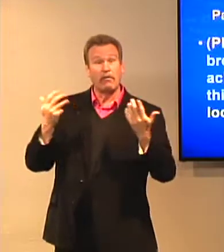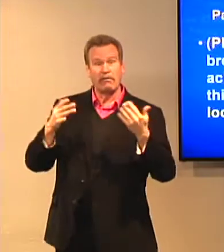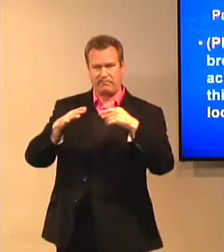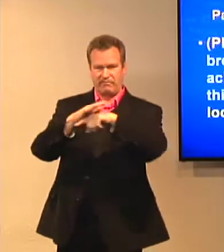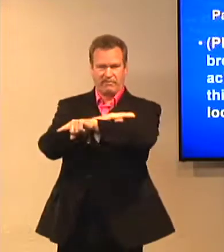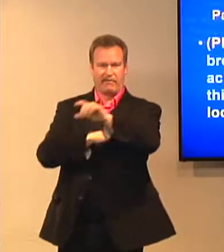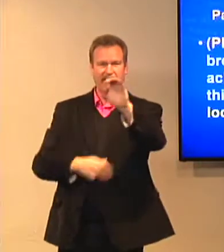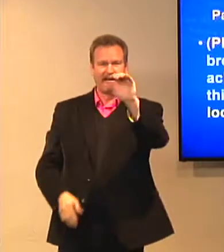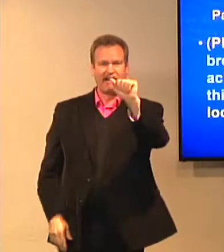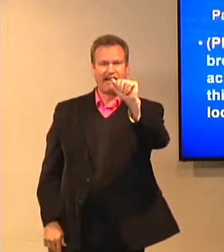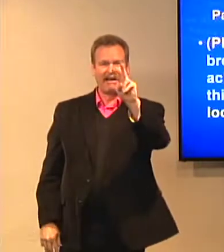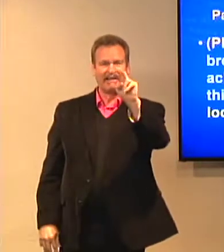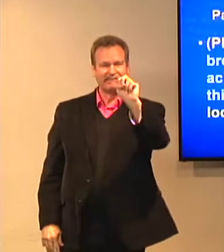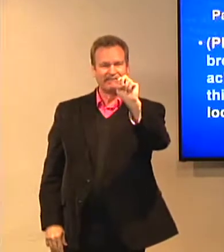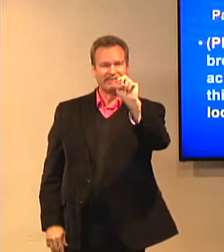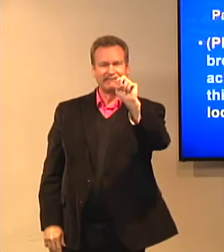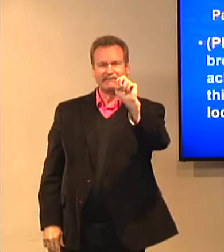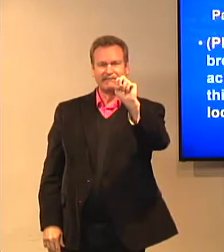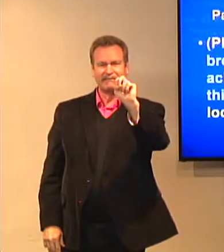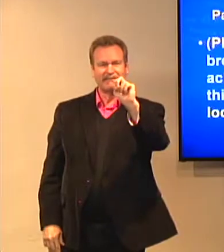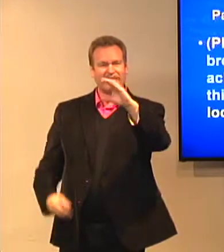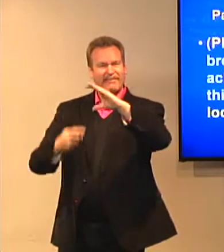like chaff in the wind.